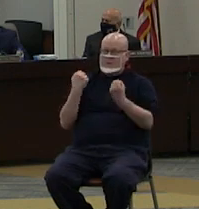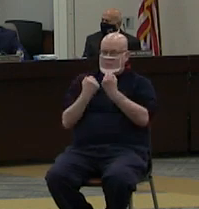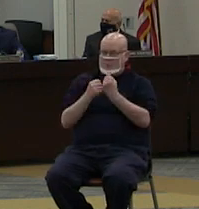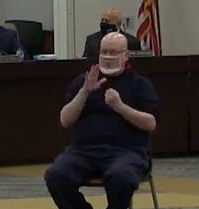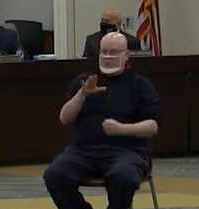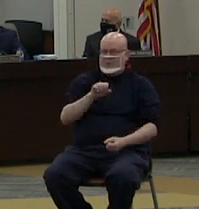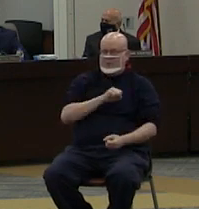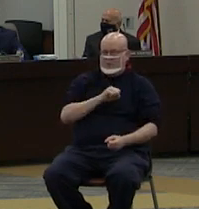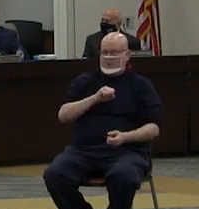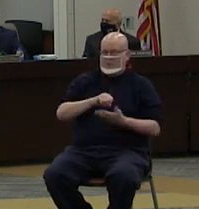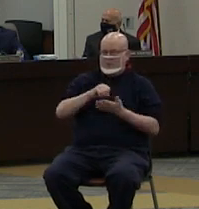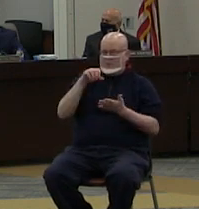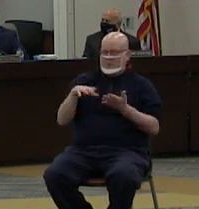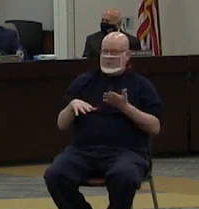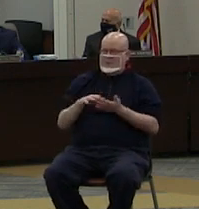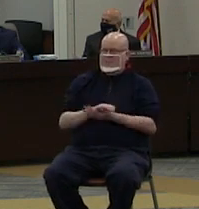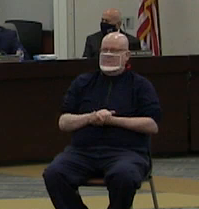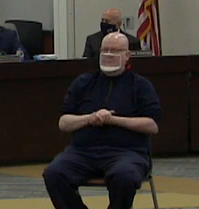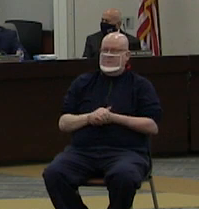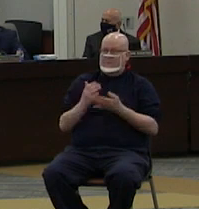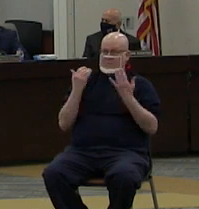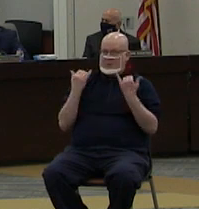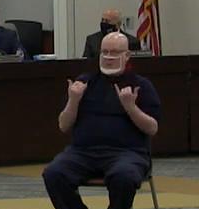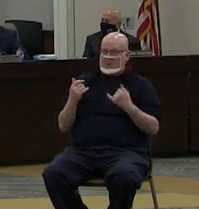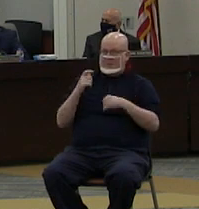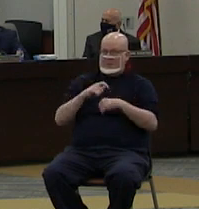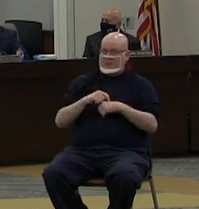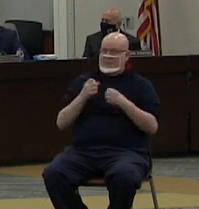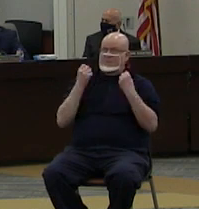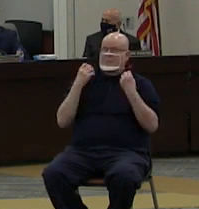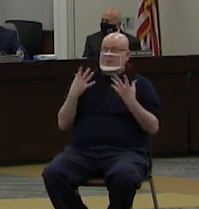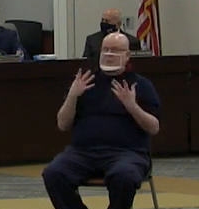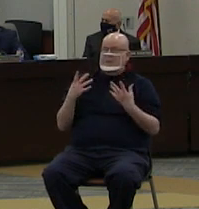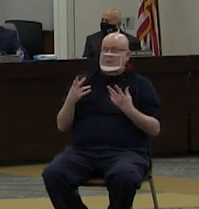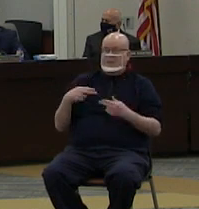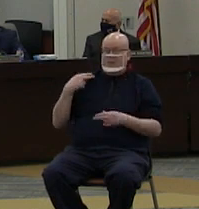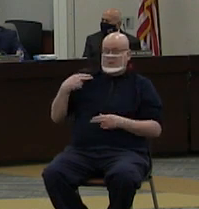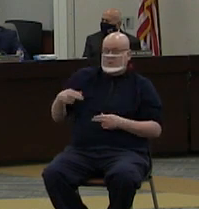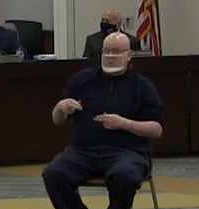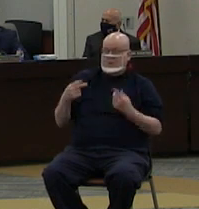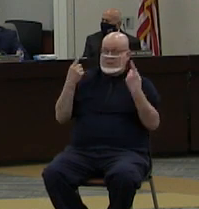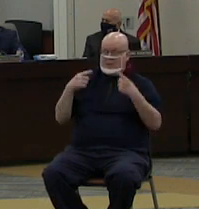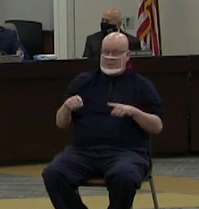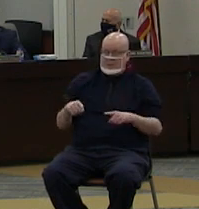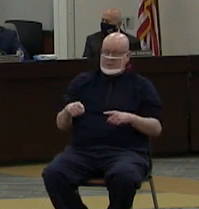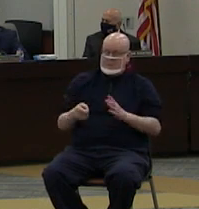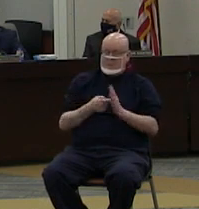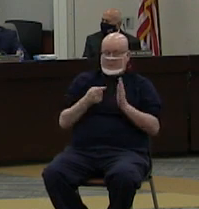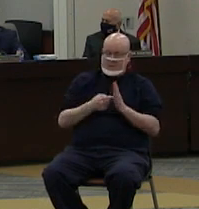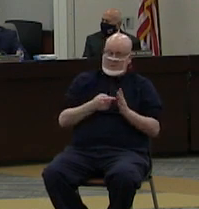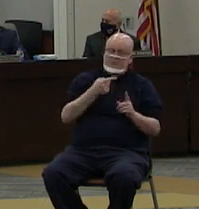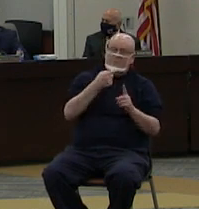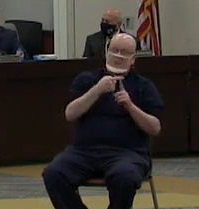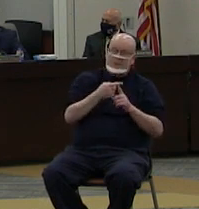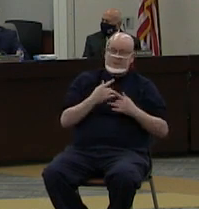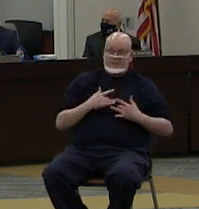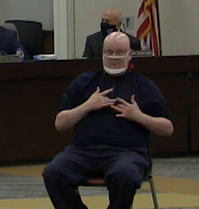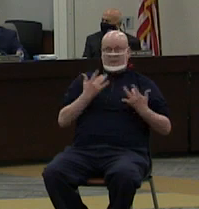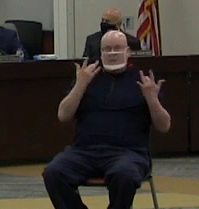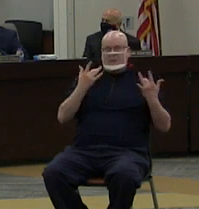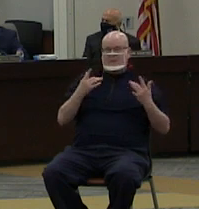students. We are living through a time full of historical events, some positive and uplifting, and some others negative and